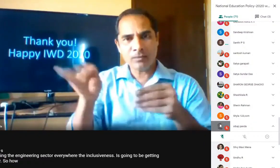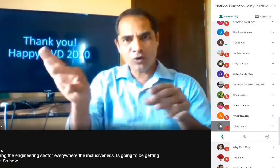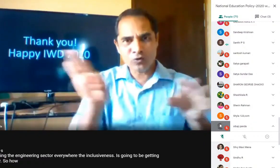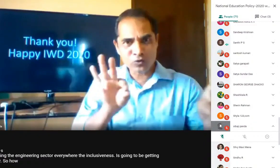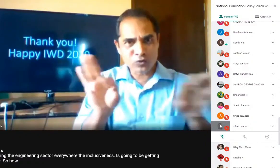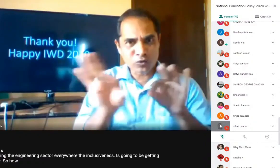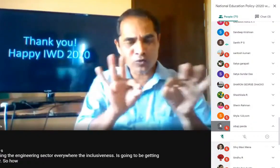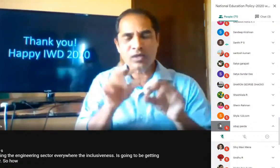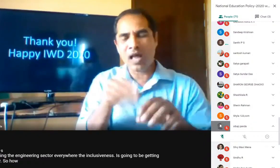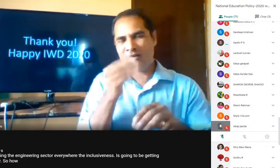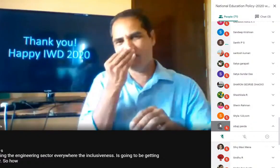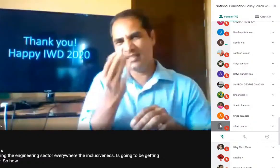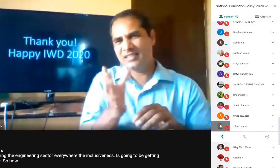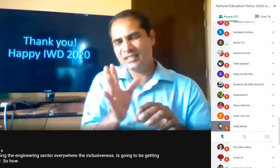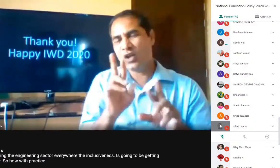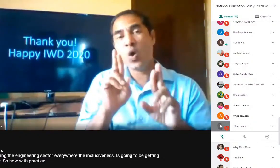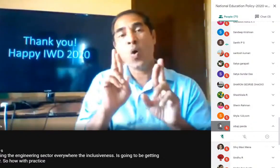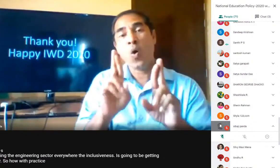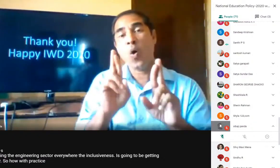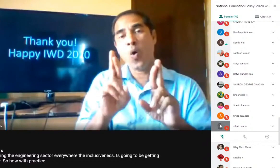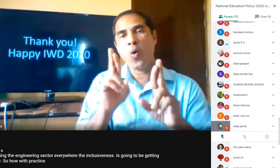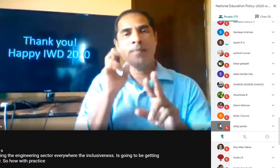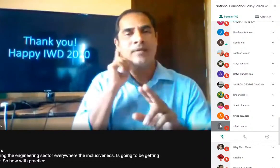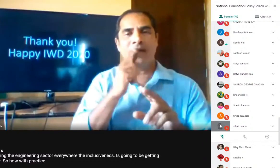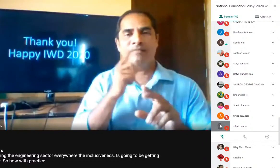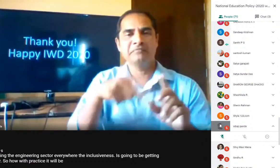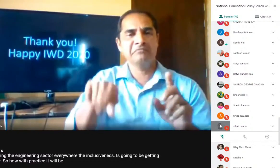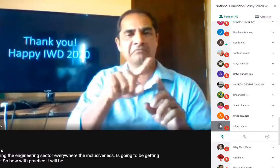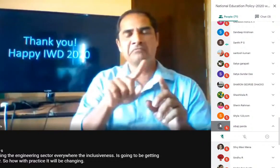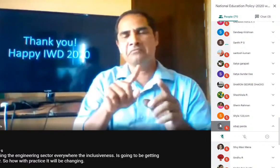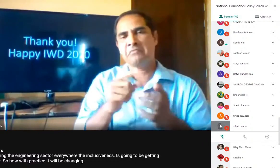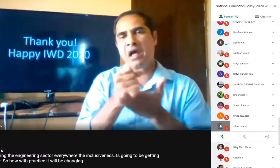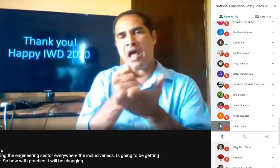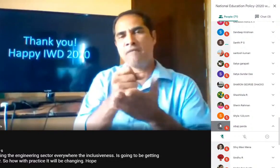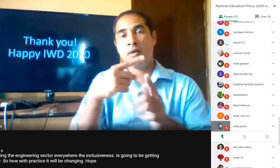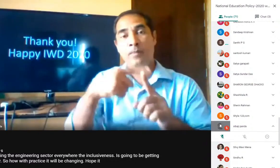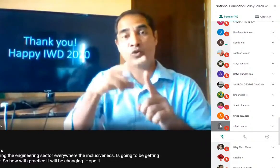With practice, it will be changing. Hope it will be changing.